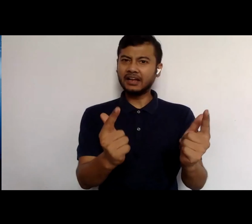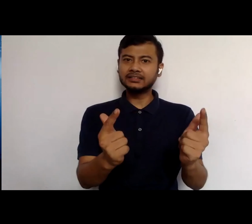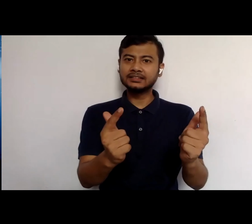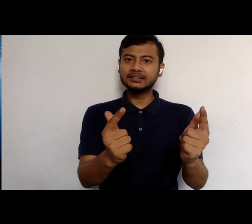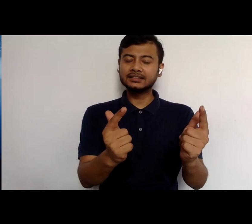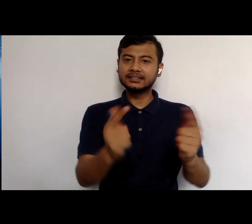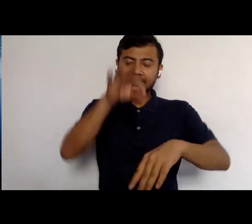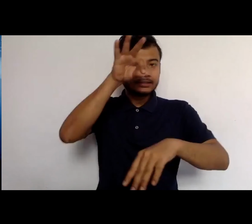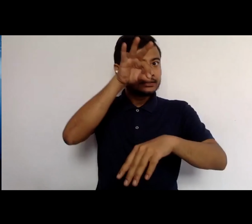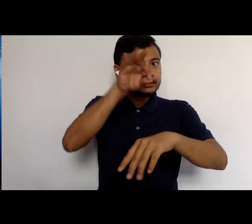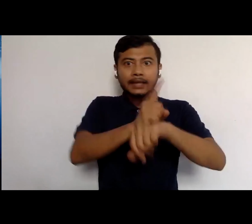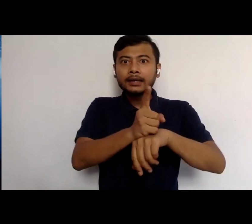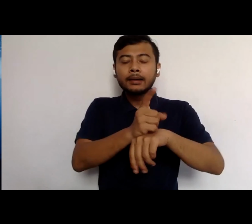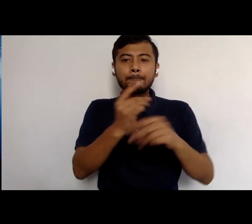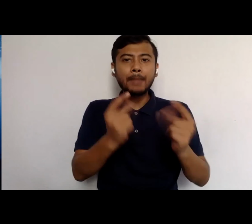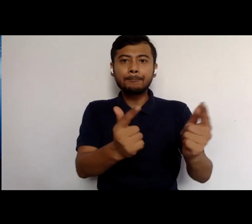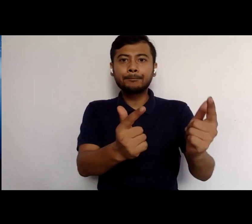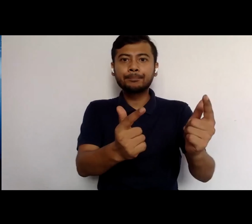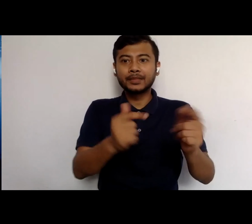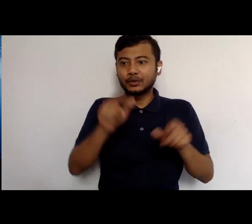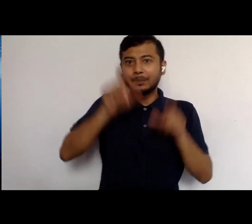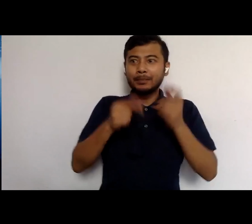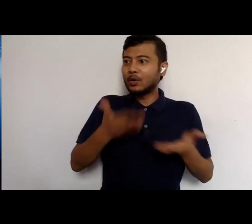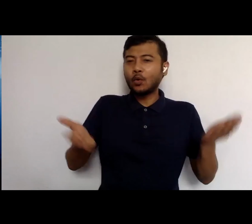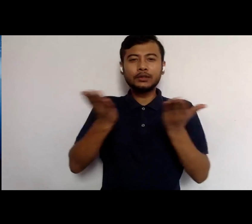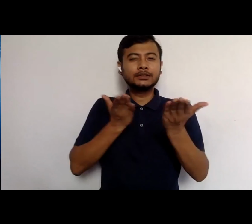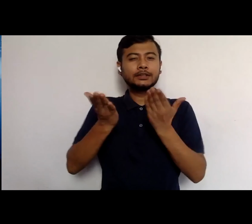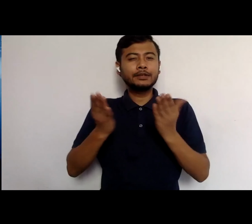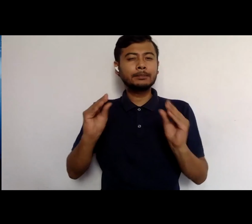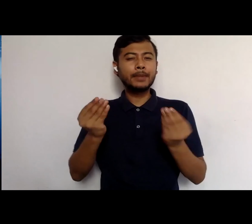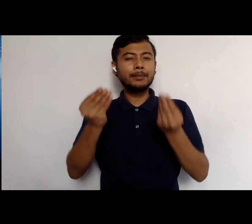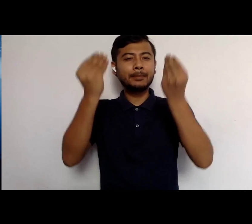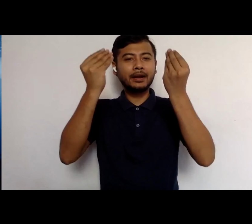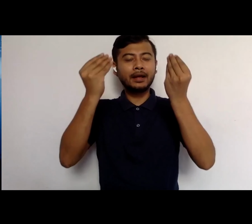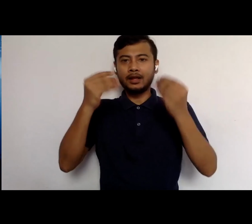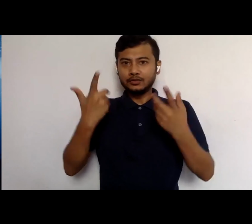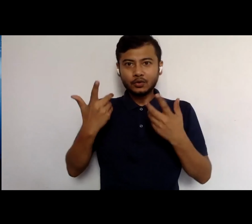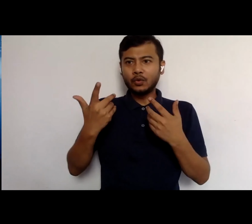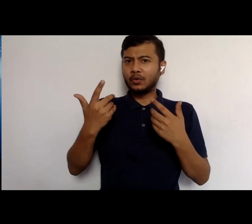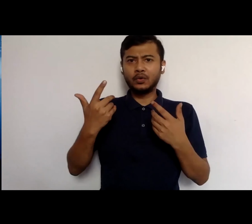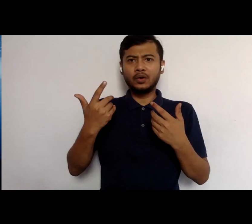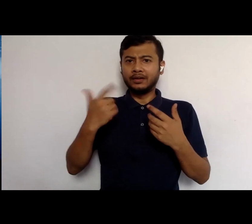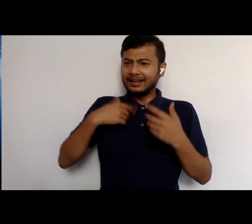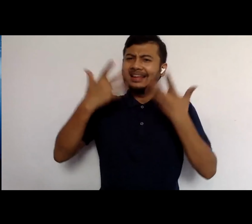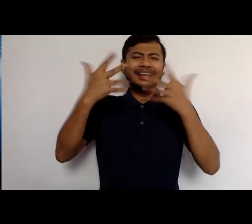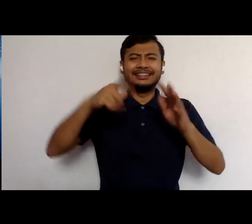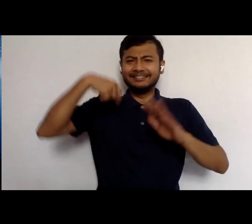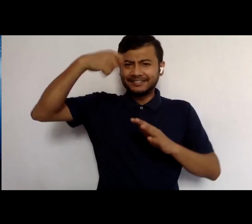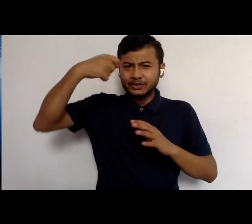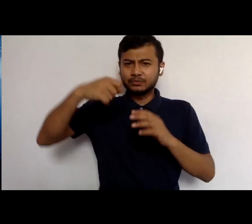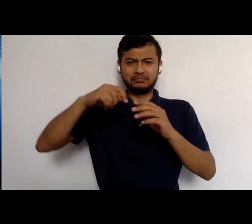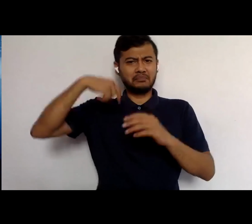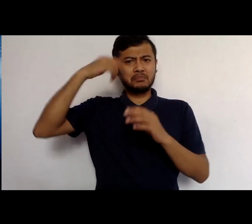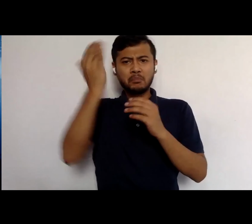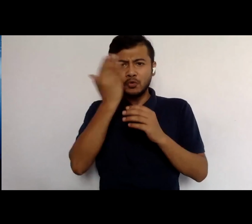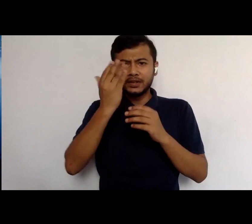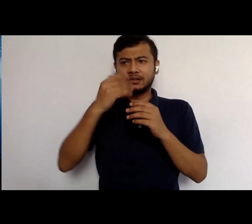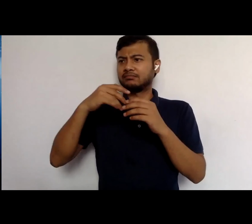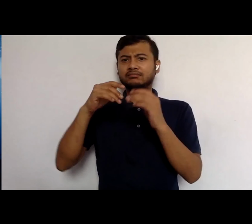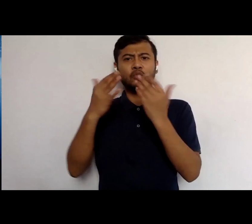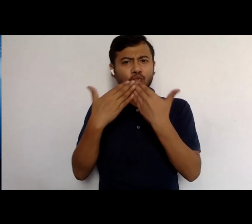overall quality of service by taking care of significant high value data downloads. Another key aspect